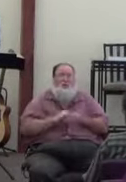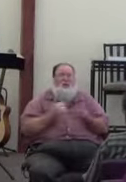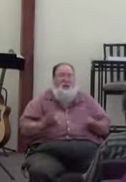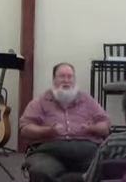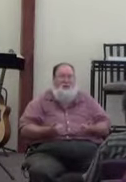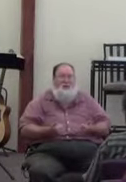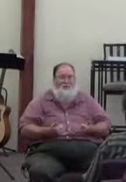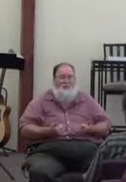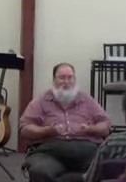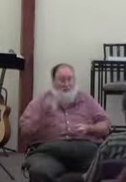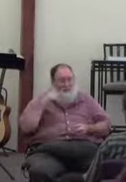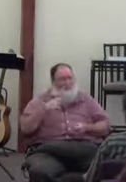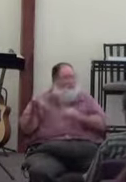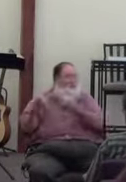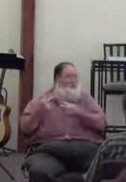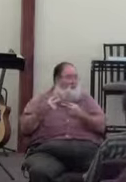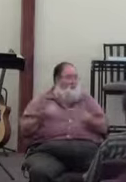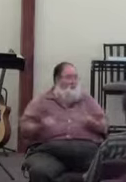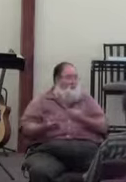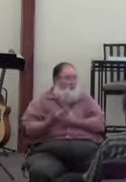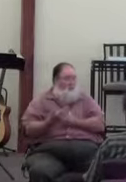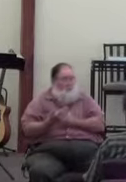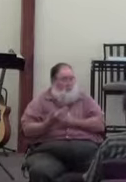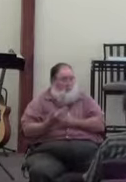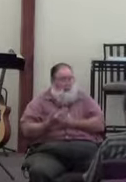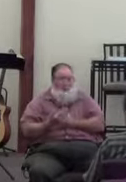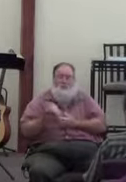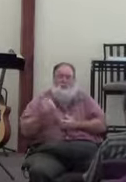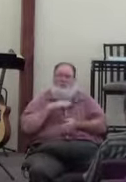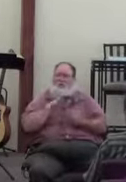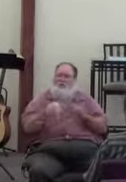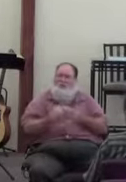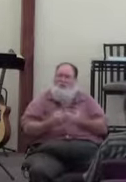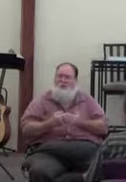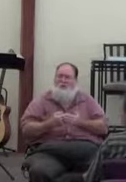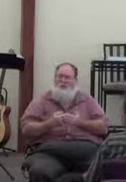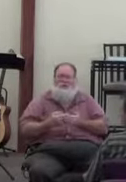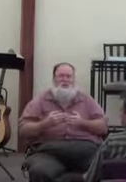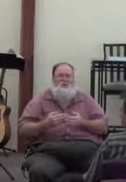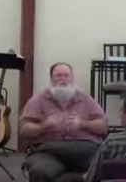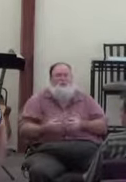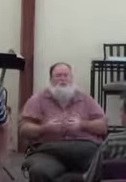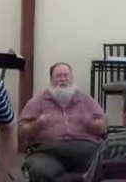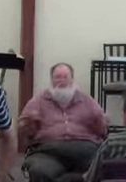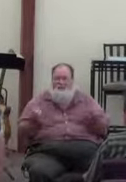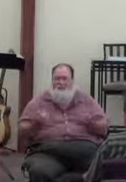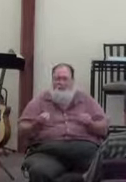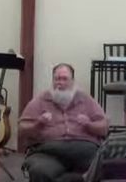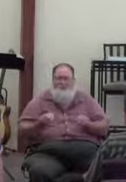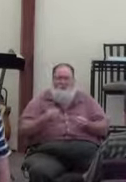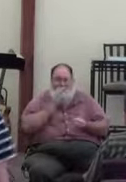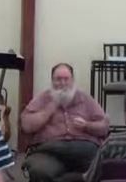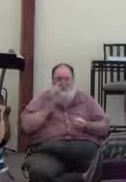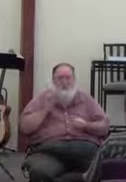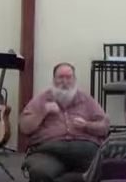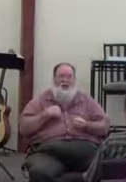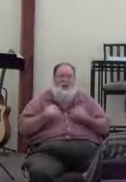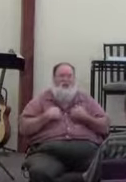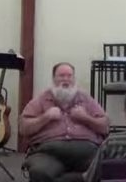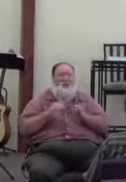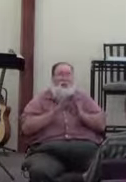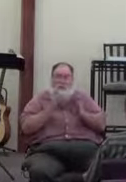And for those of you that are visiting this morning, we'll all take communion together. We serve an open communion here. And that means